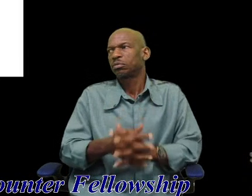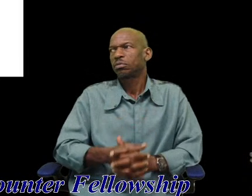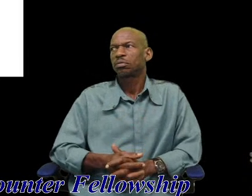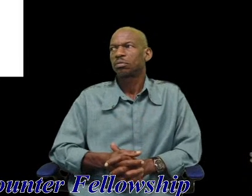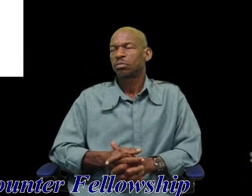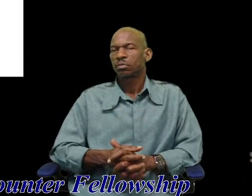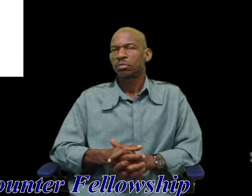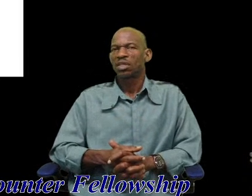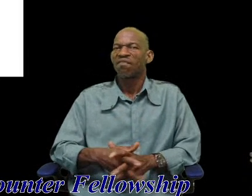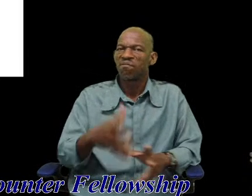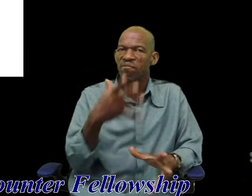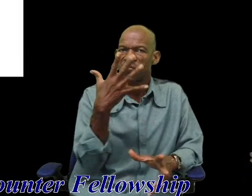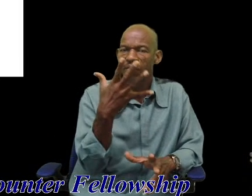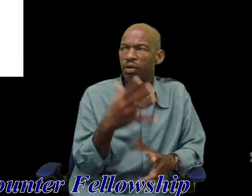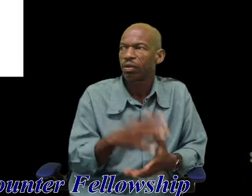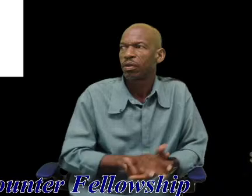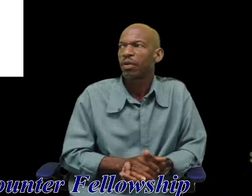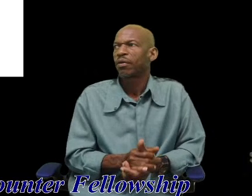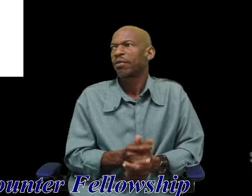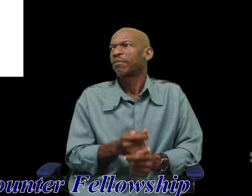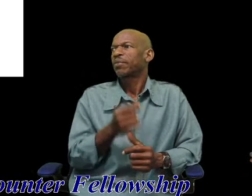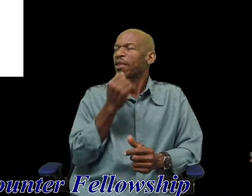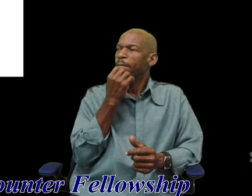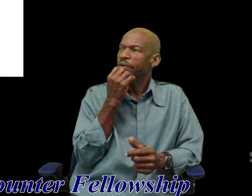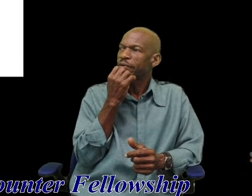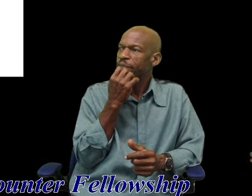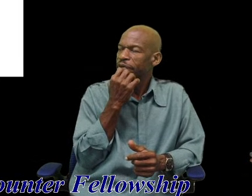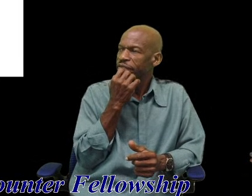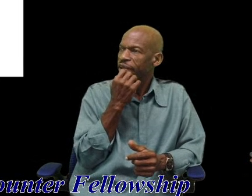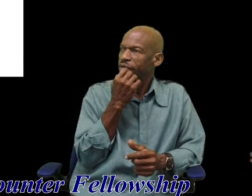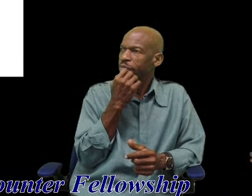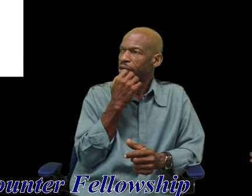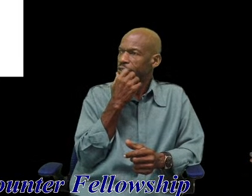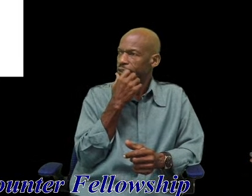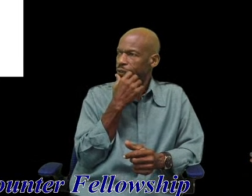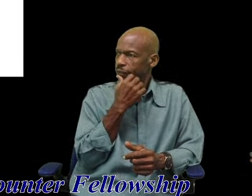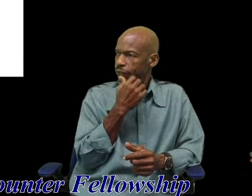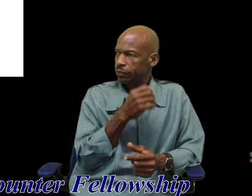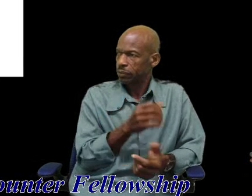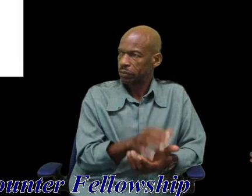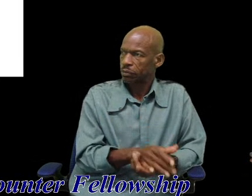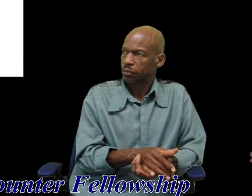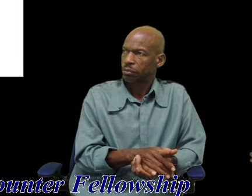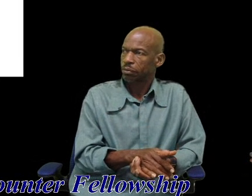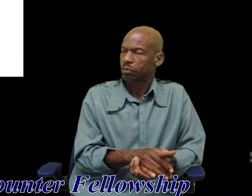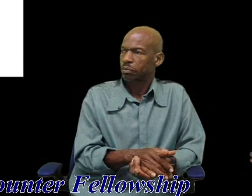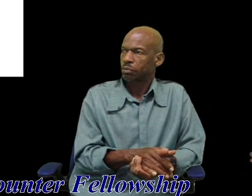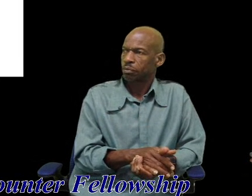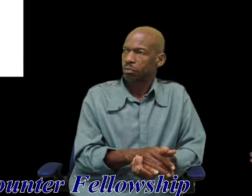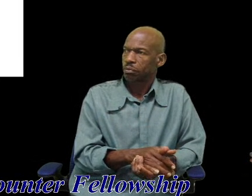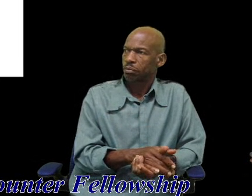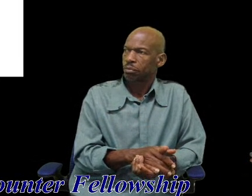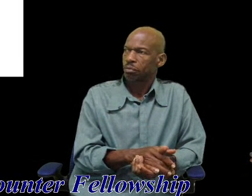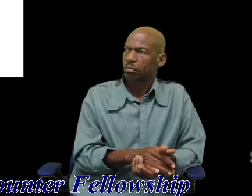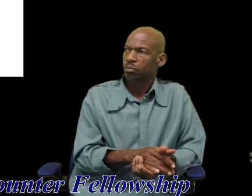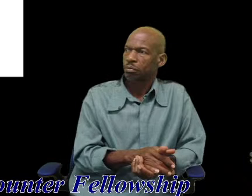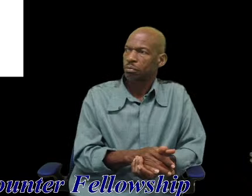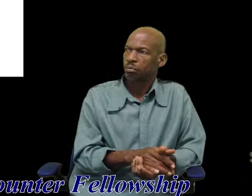is singular owner, plural owner, whatever. Just, all right, 5.